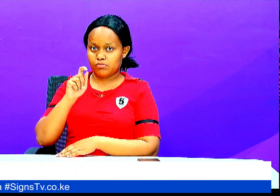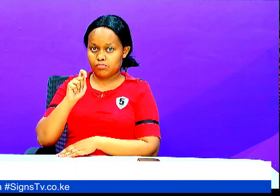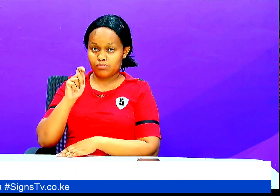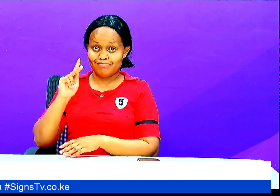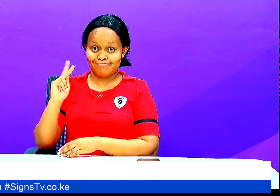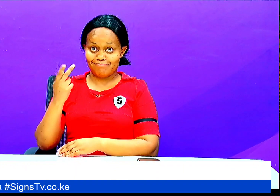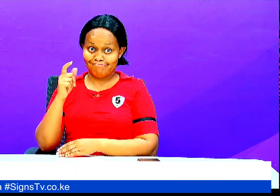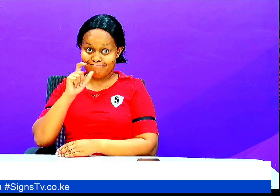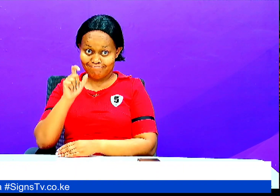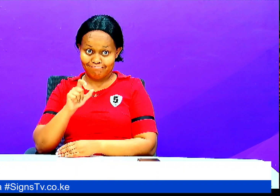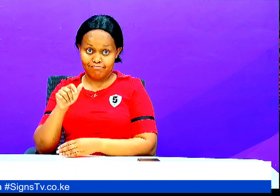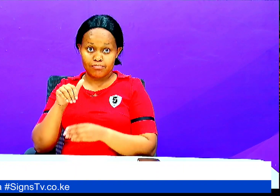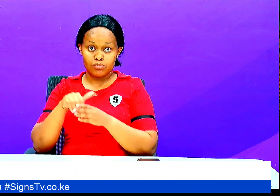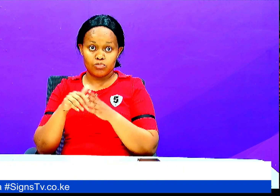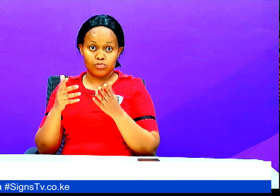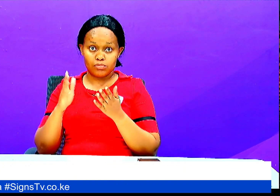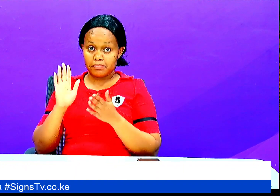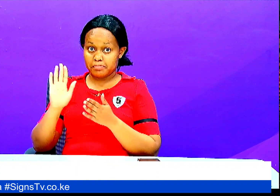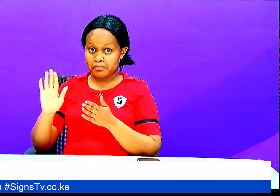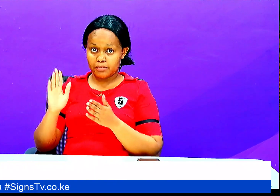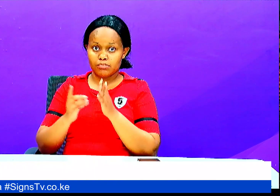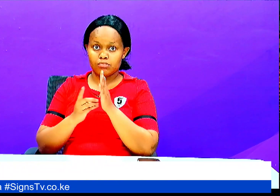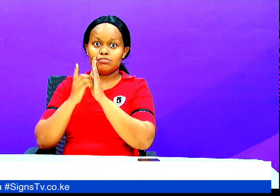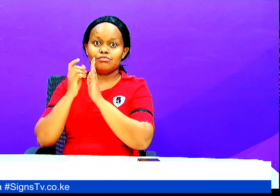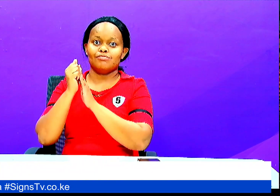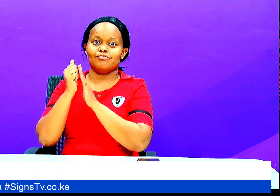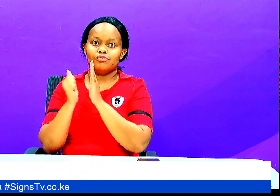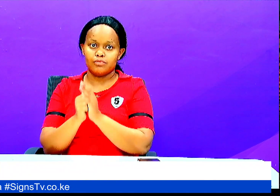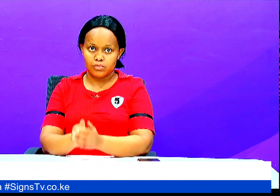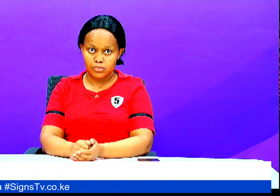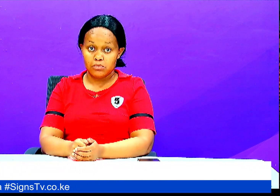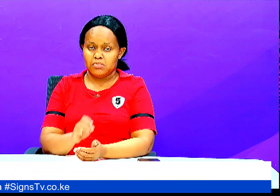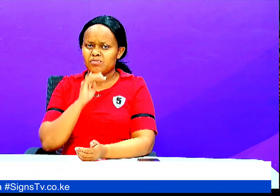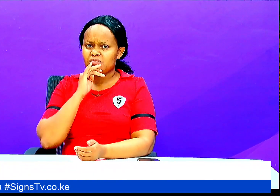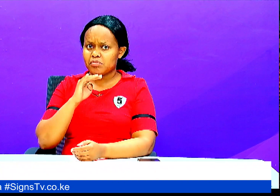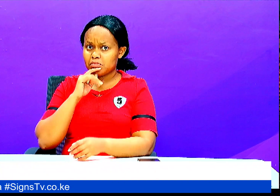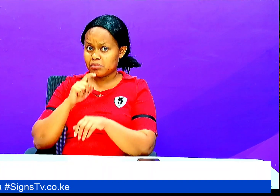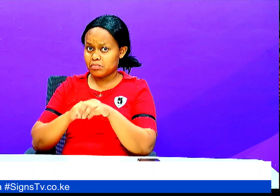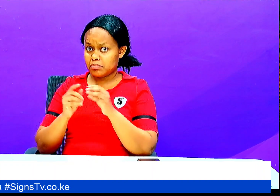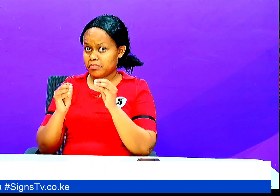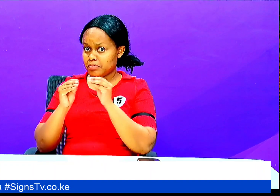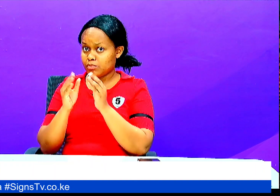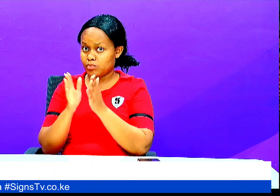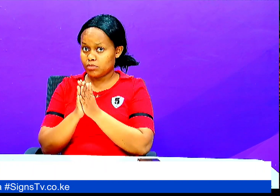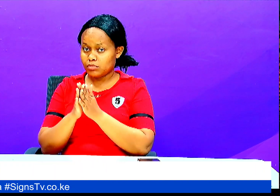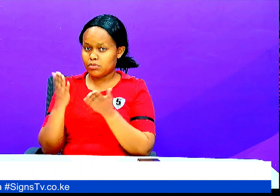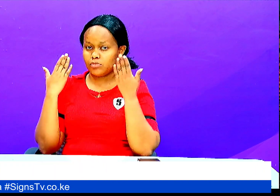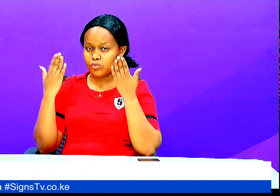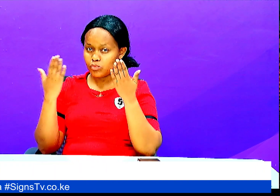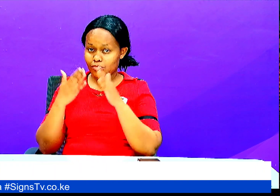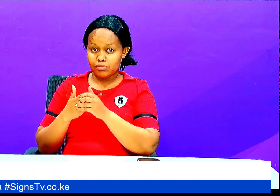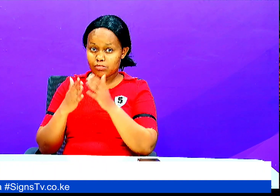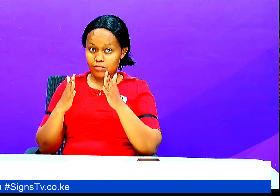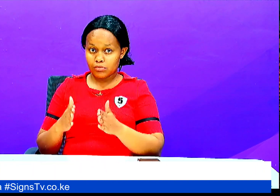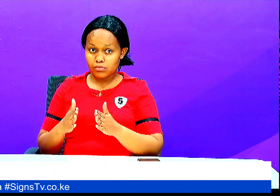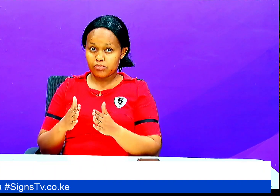President WilliamRuto has sidelined the Mount Kenya region in his